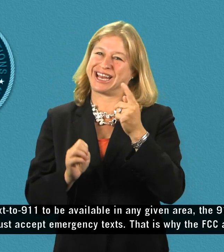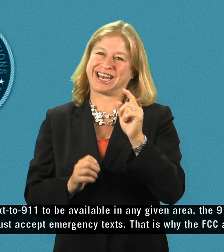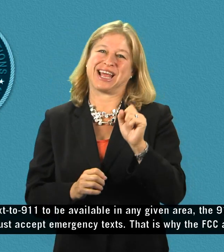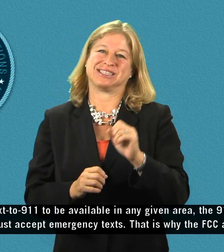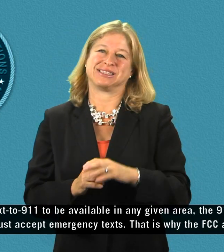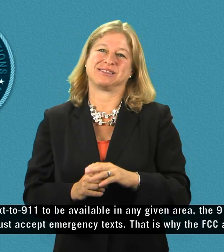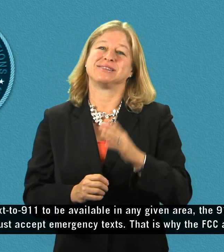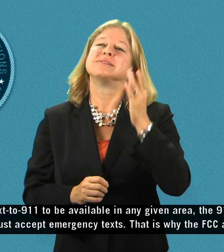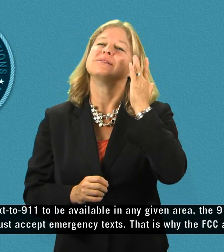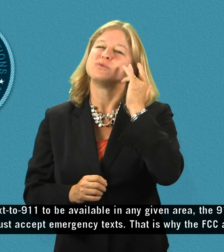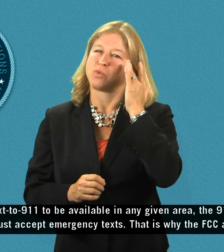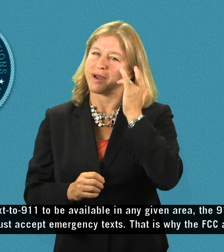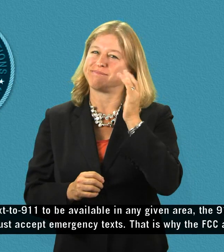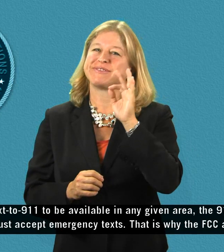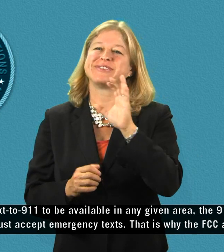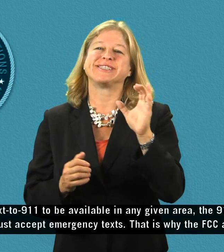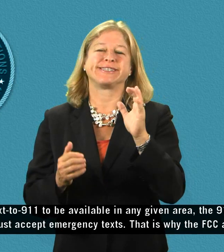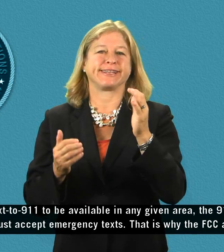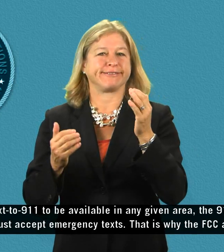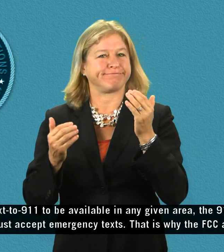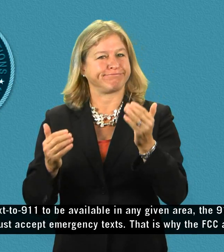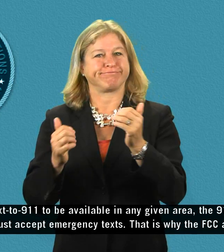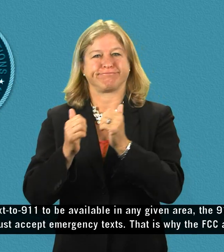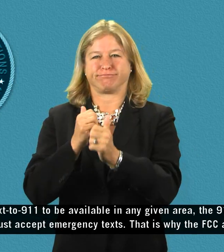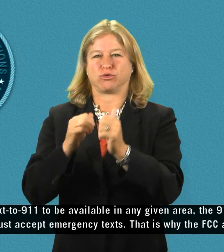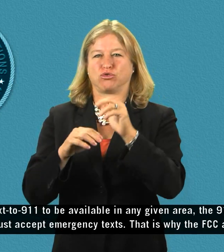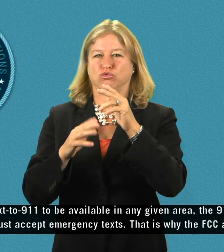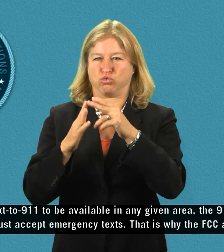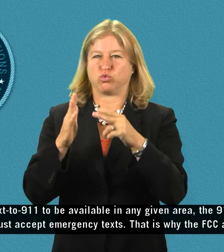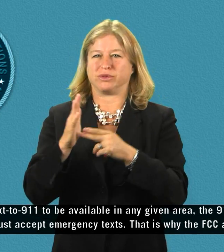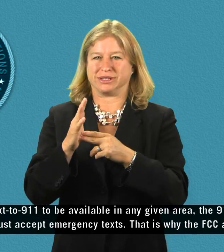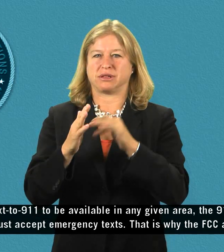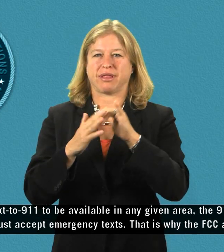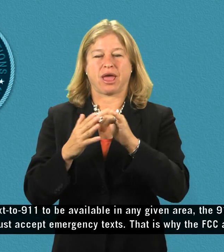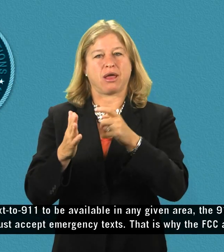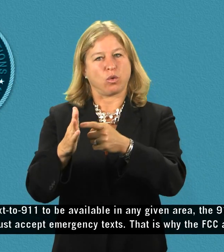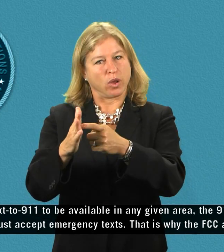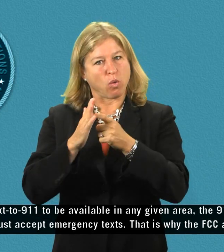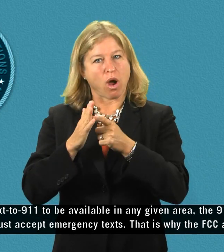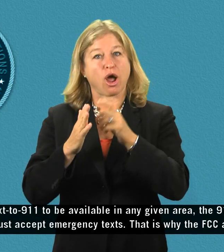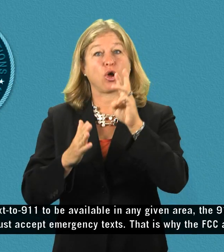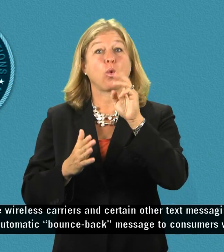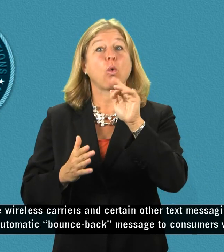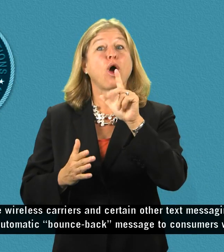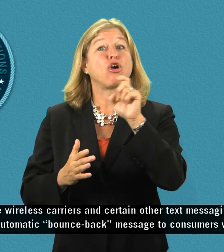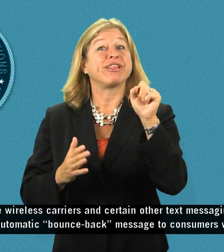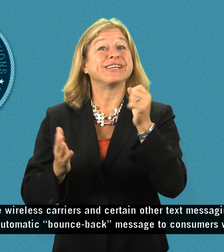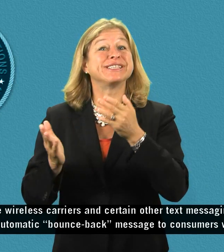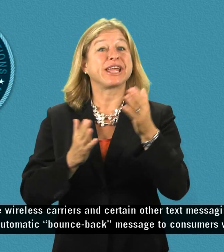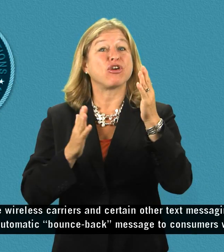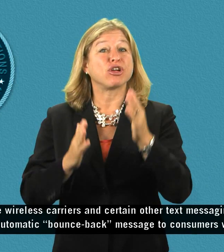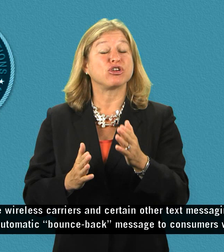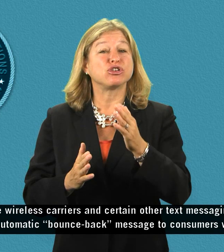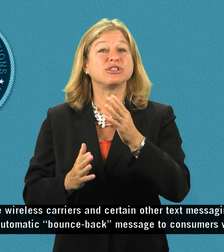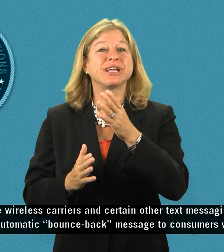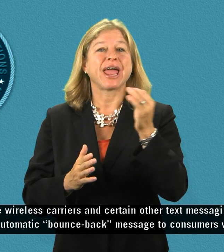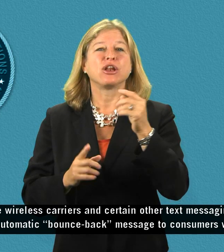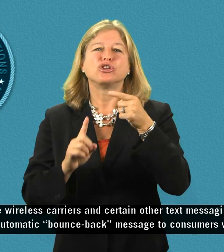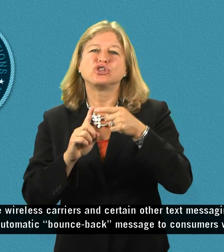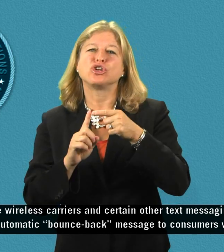accept emergency texts. That is why the FCC adopted rules that require wireless